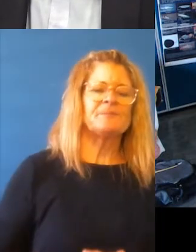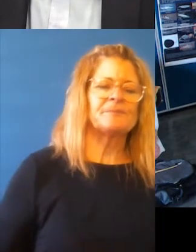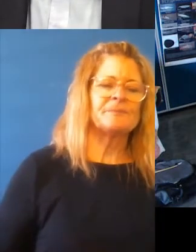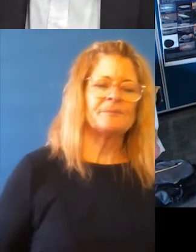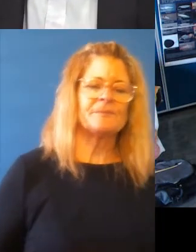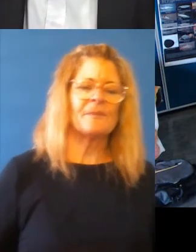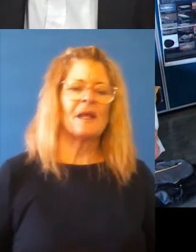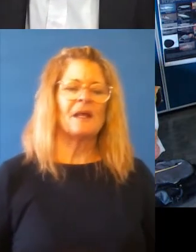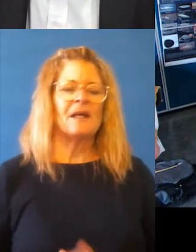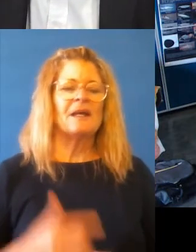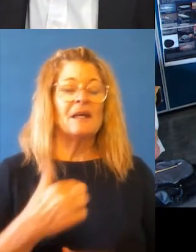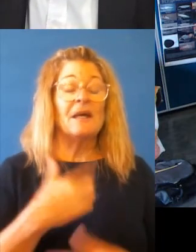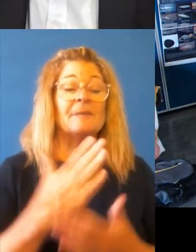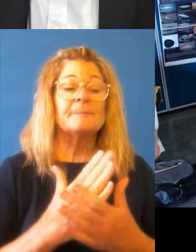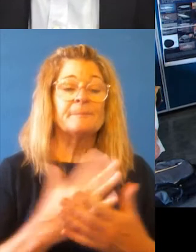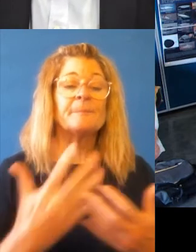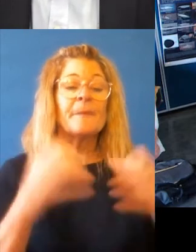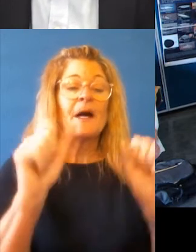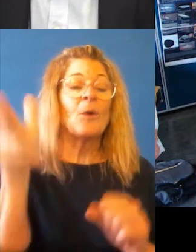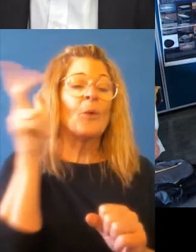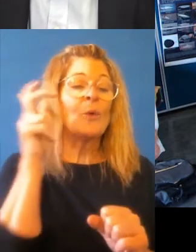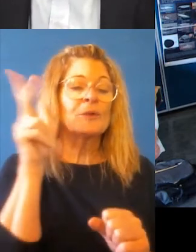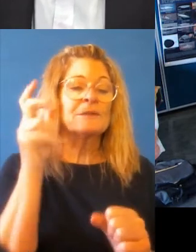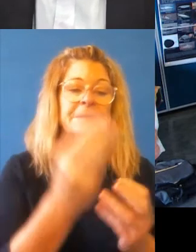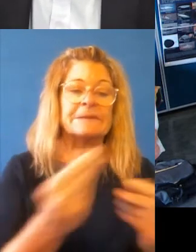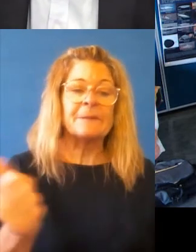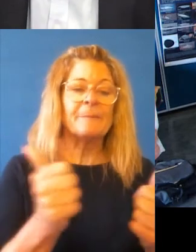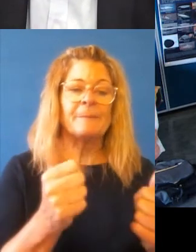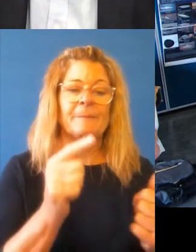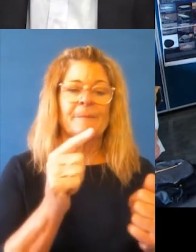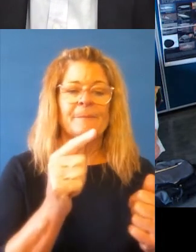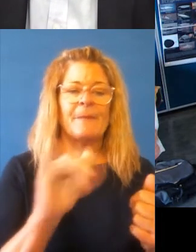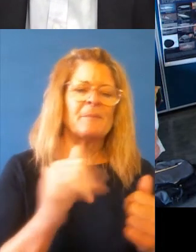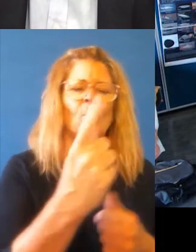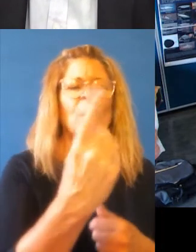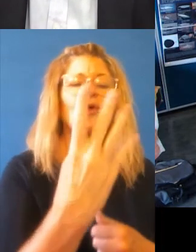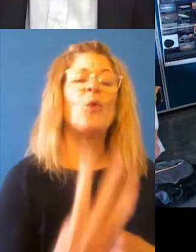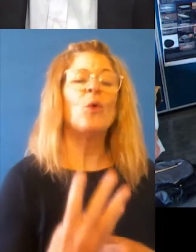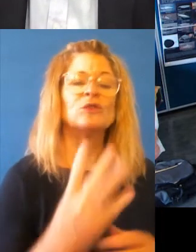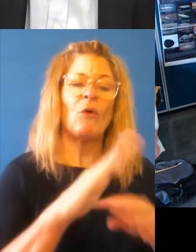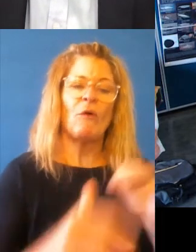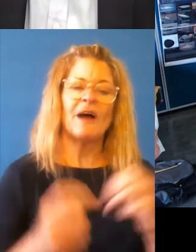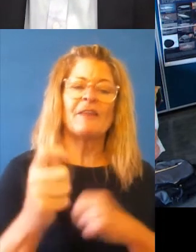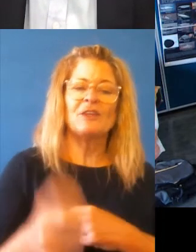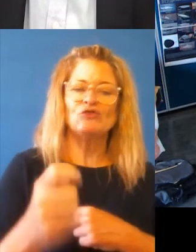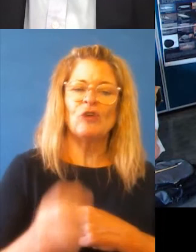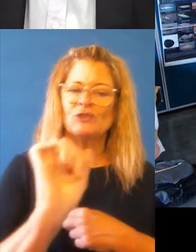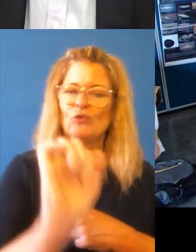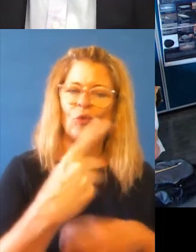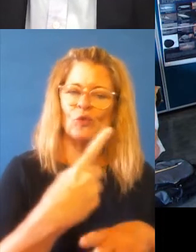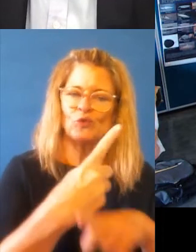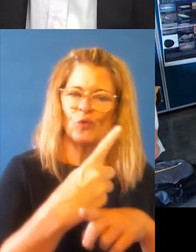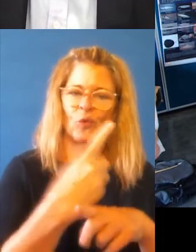I was able to hear probably a quarter of what the judge shared with